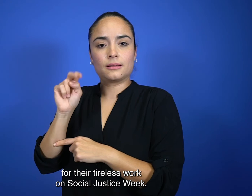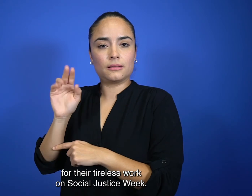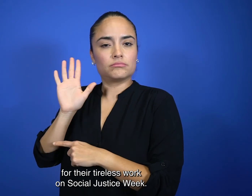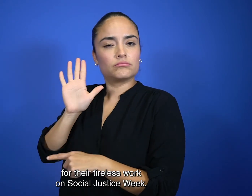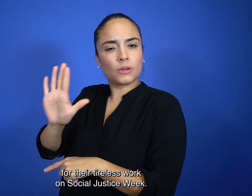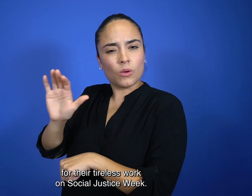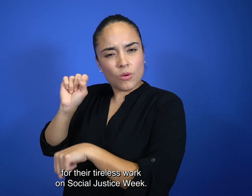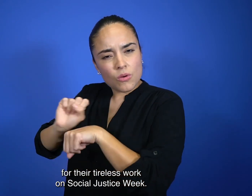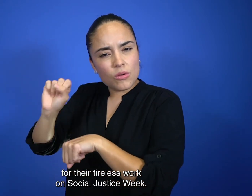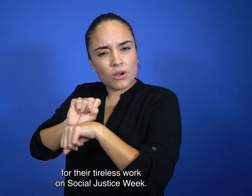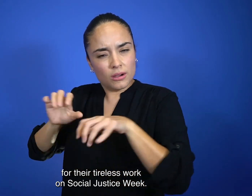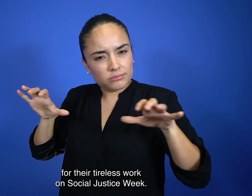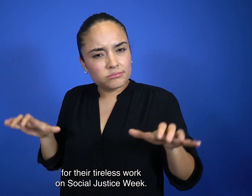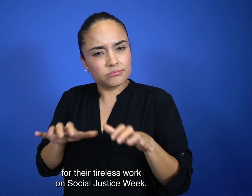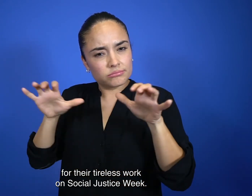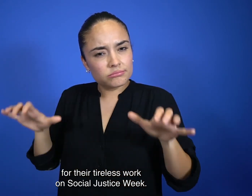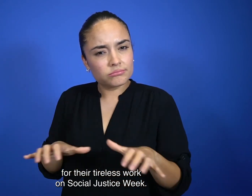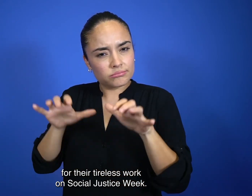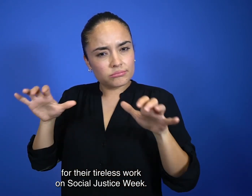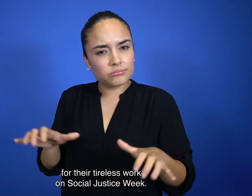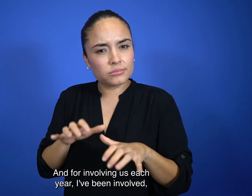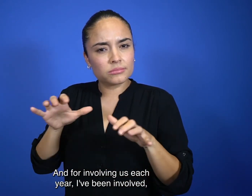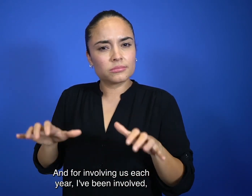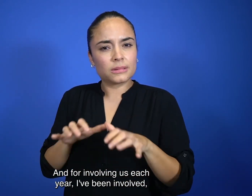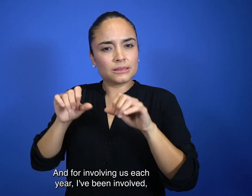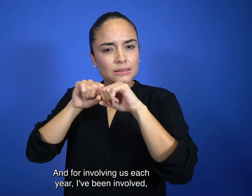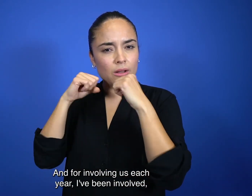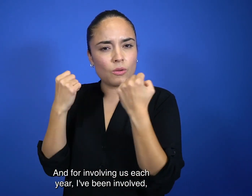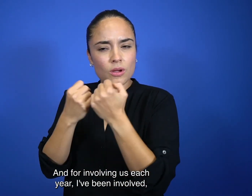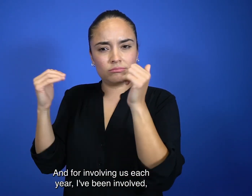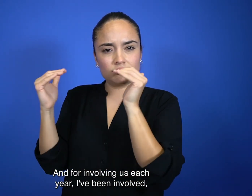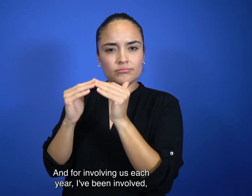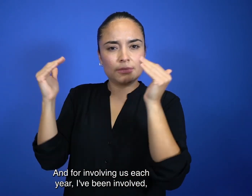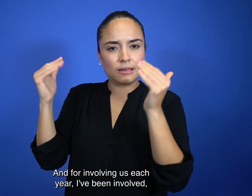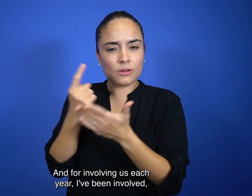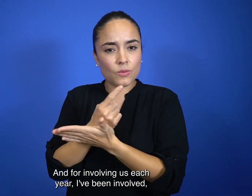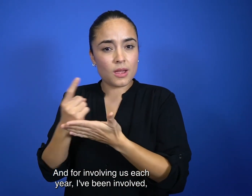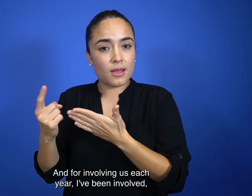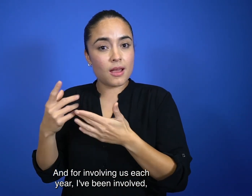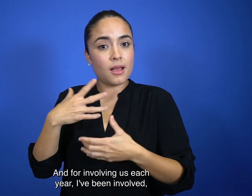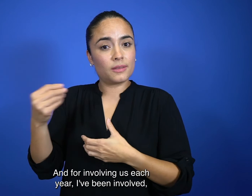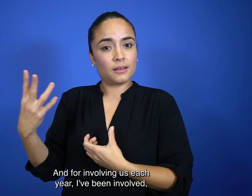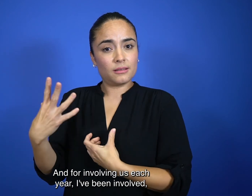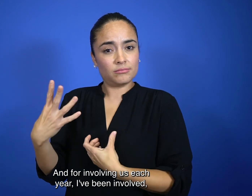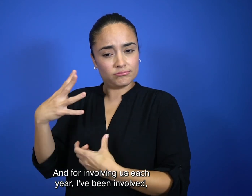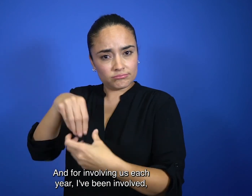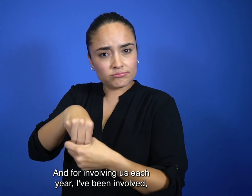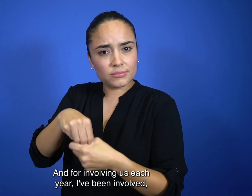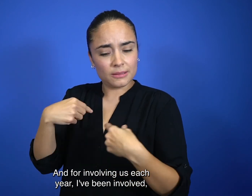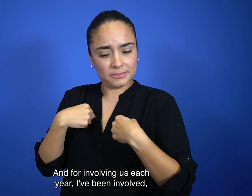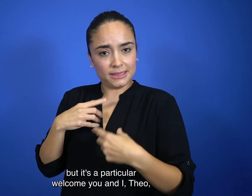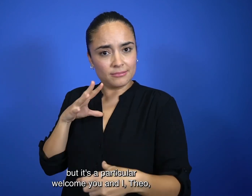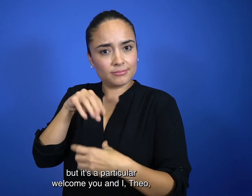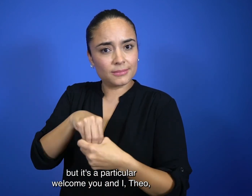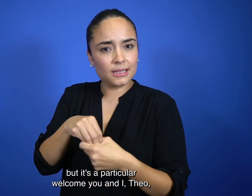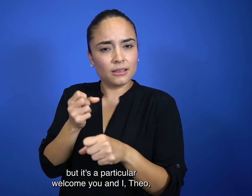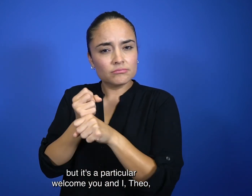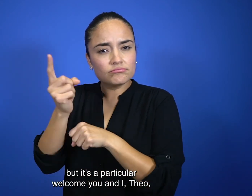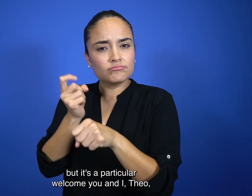tireless work on Social Justice Week and for involving us. Each year I've been involved, but